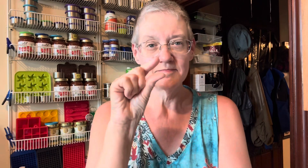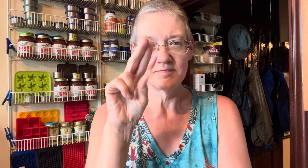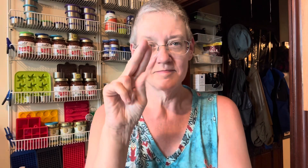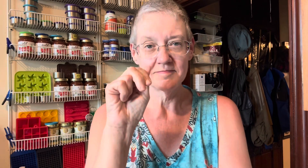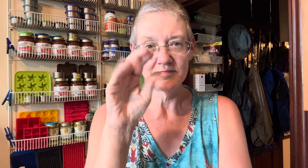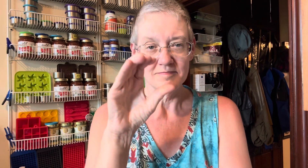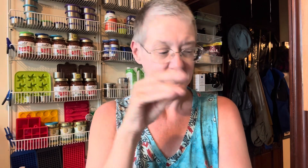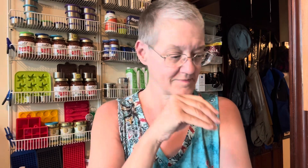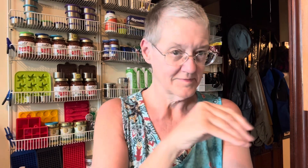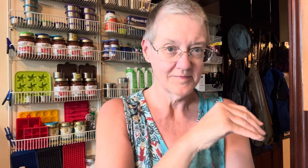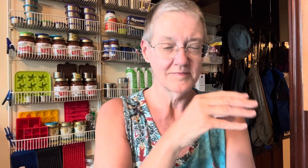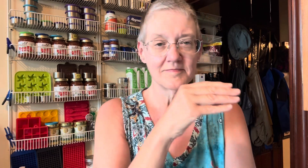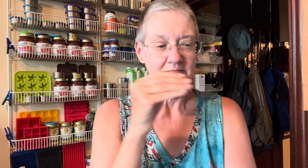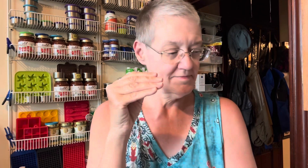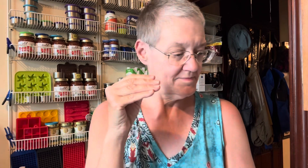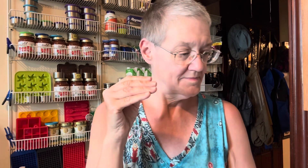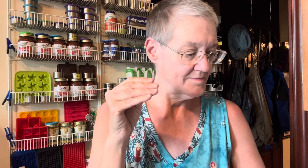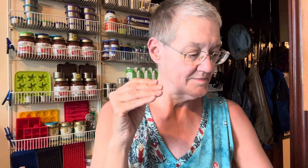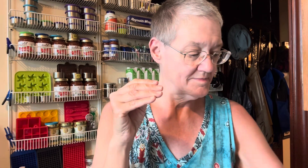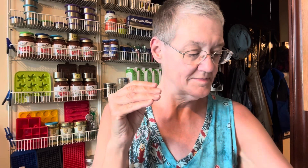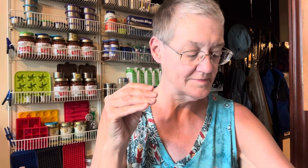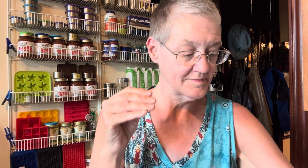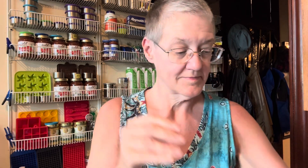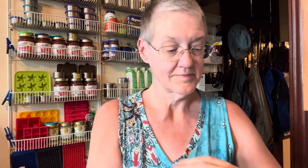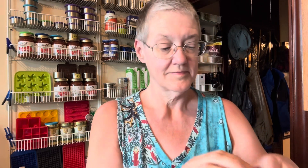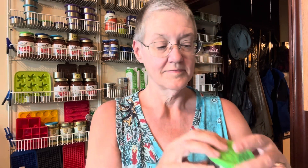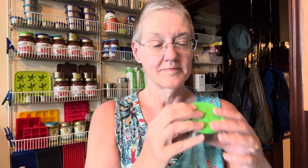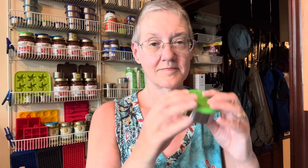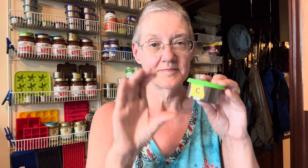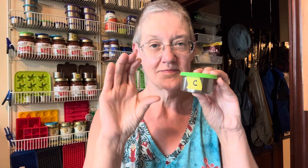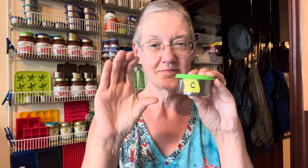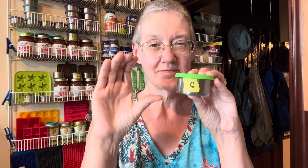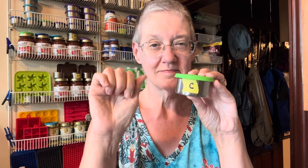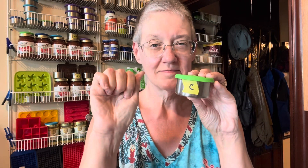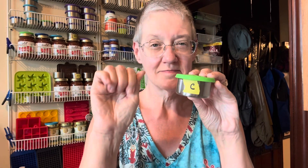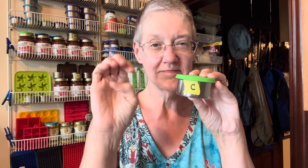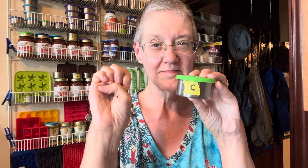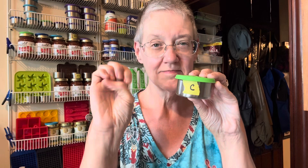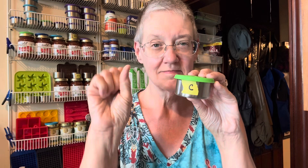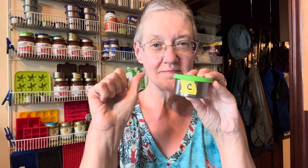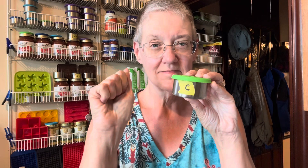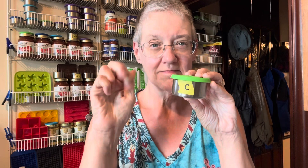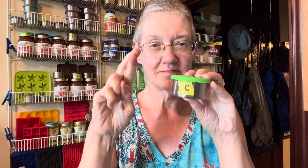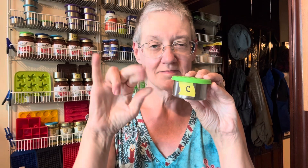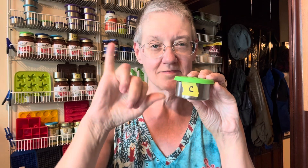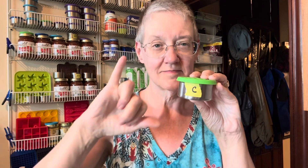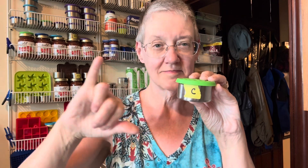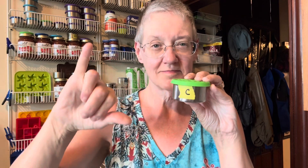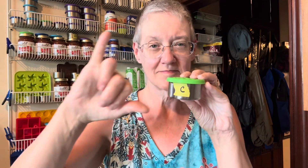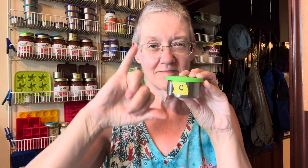extra taco meat, the extra guacamole, and Caesar